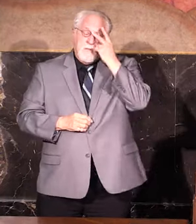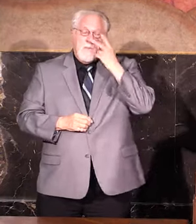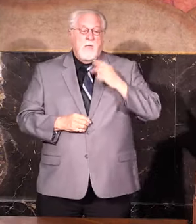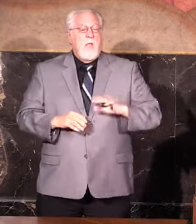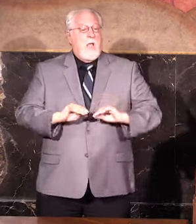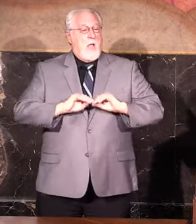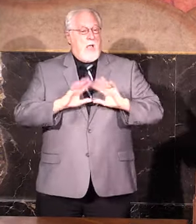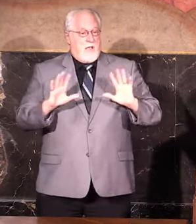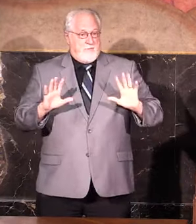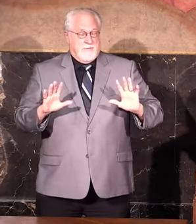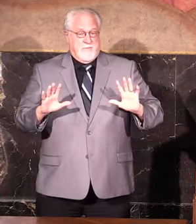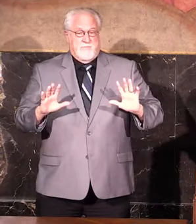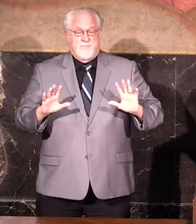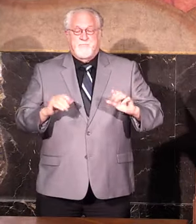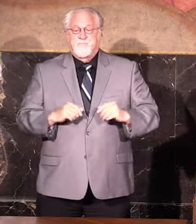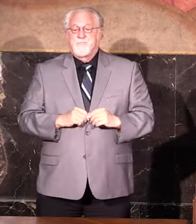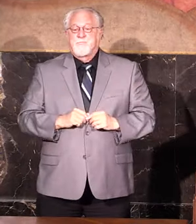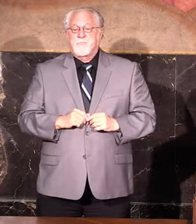Obviously,